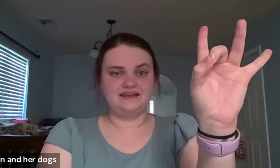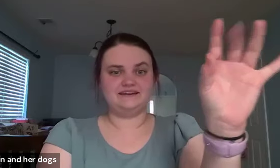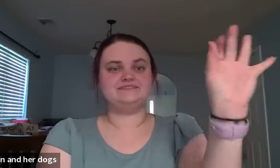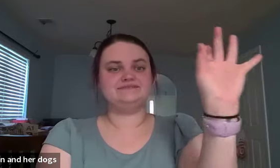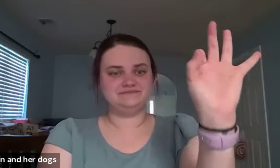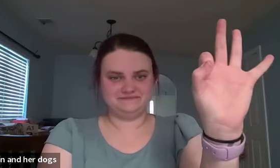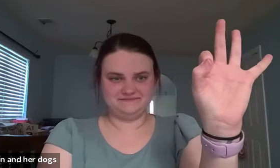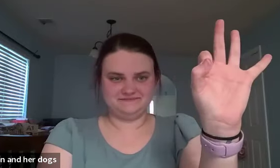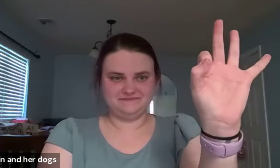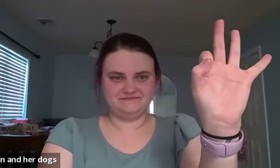9.